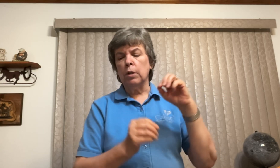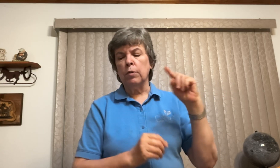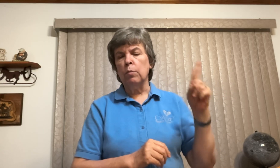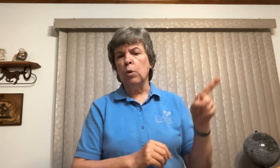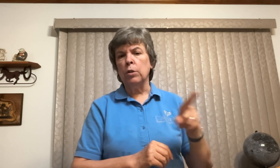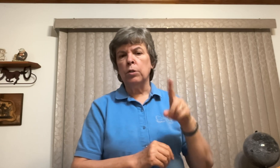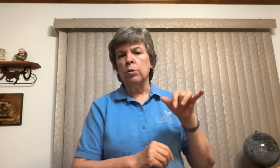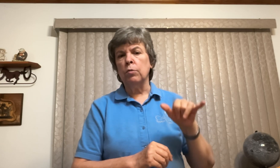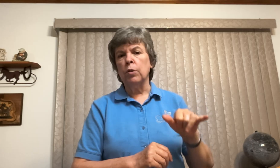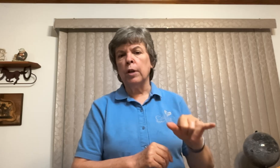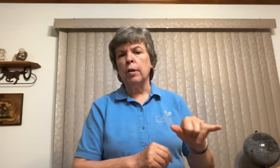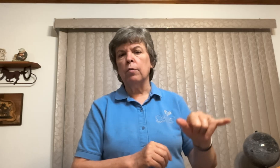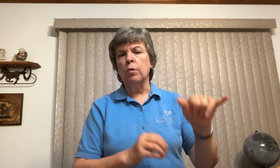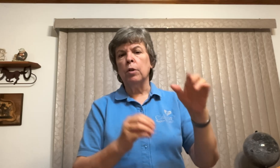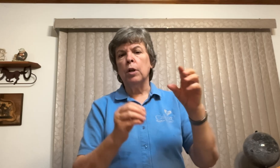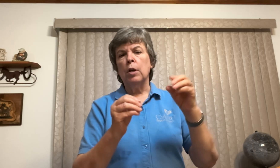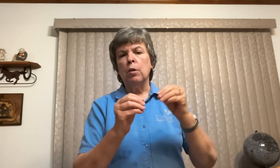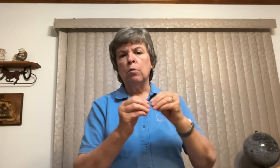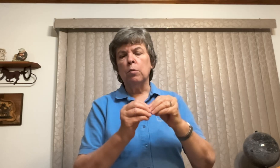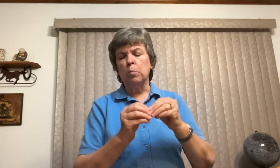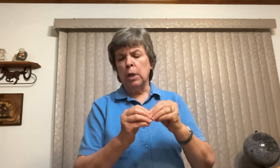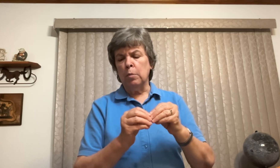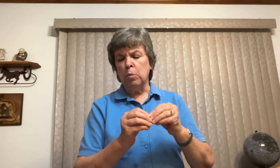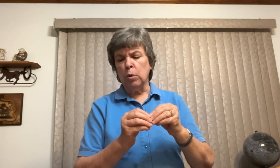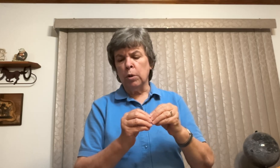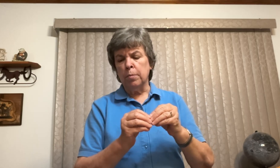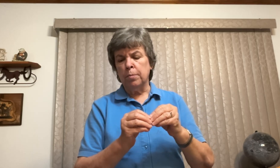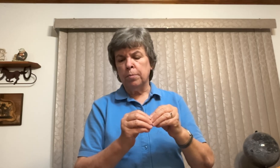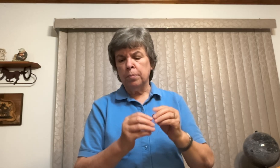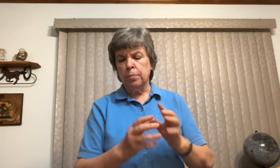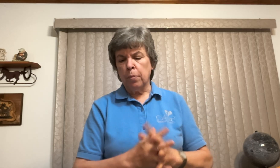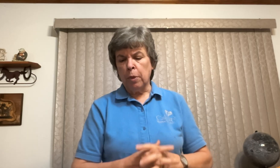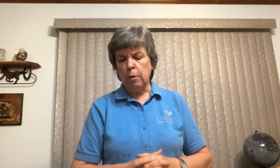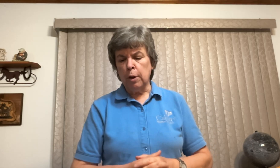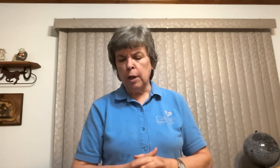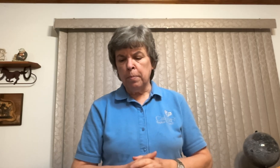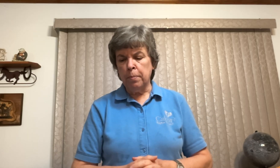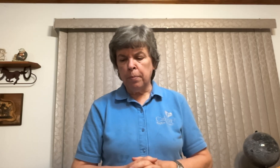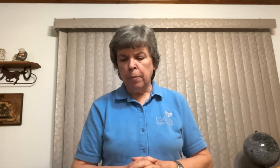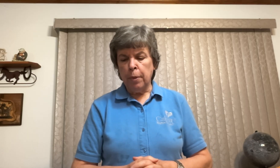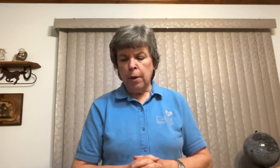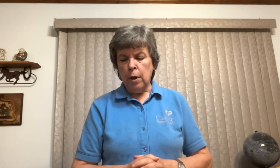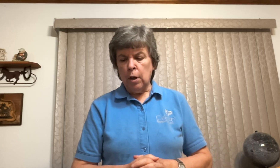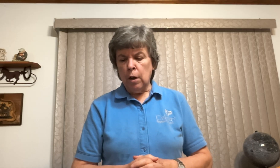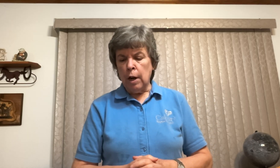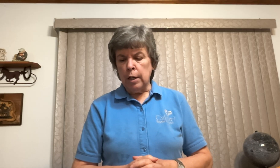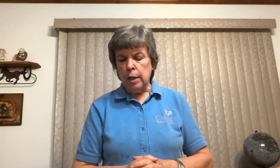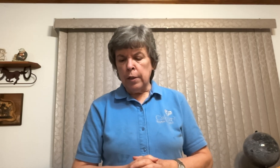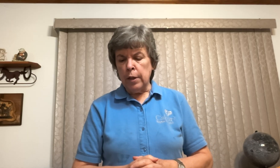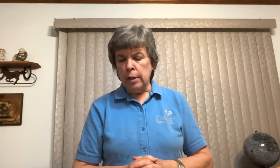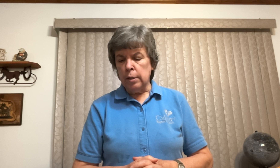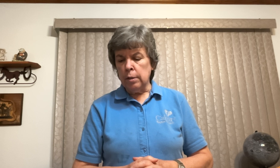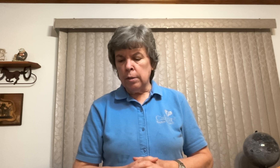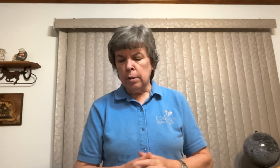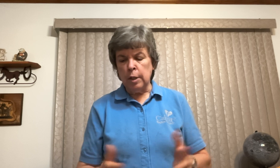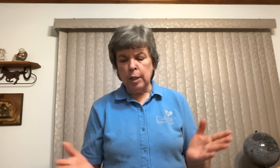you want to do, forever and more. Okay? All right, and then the next